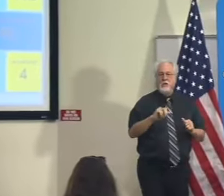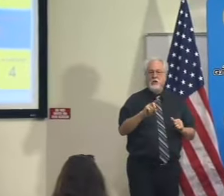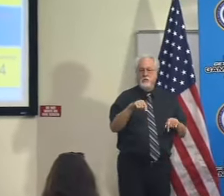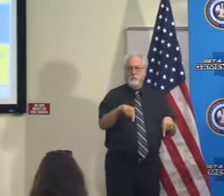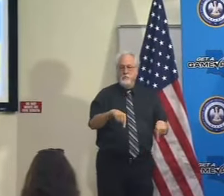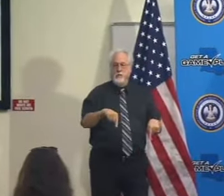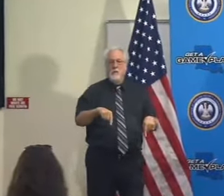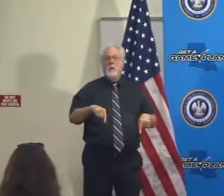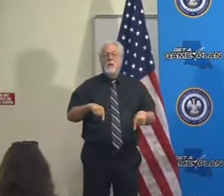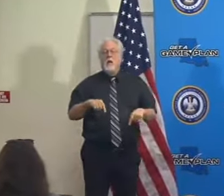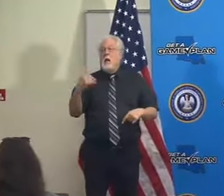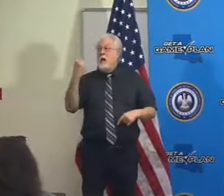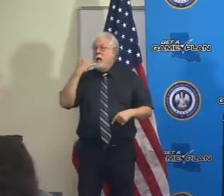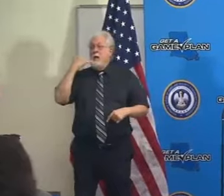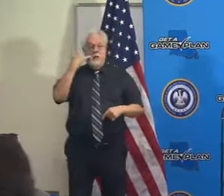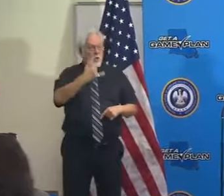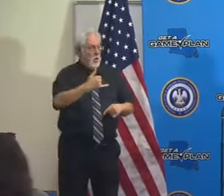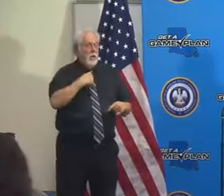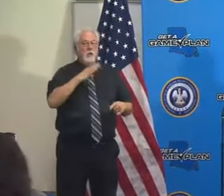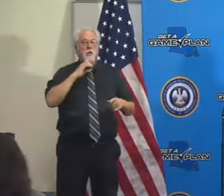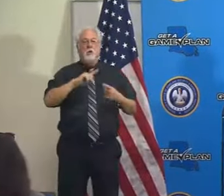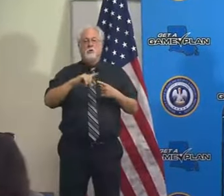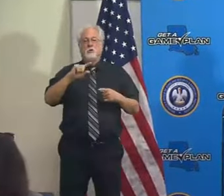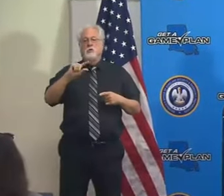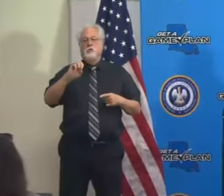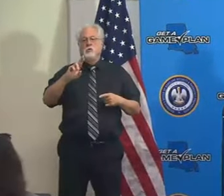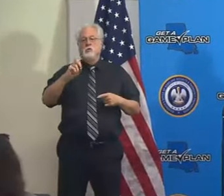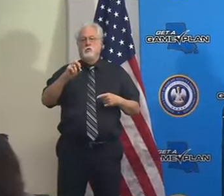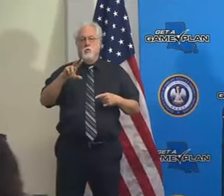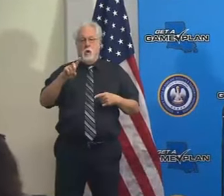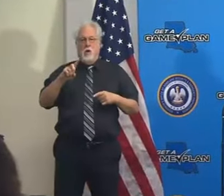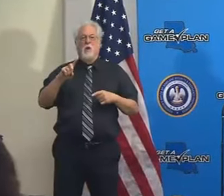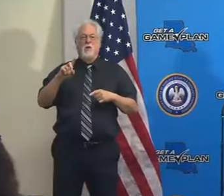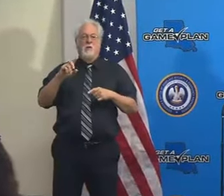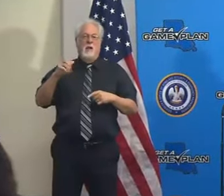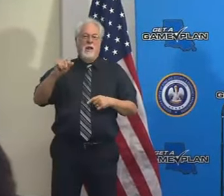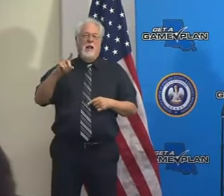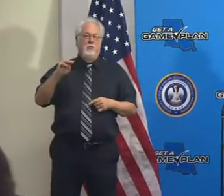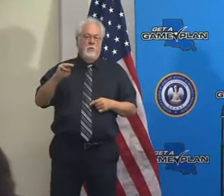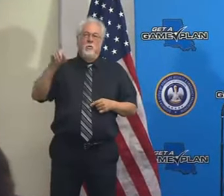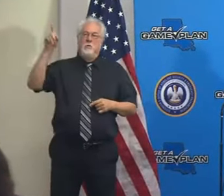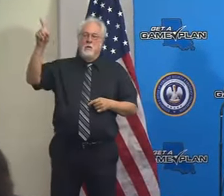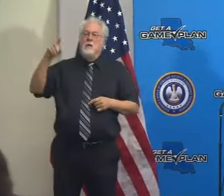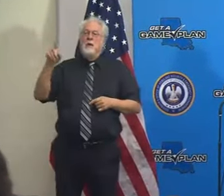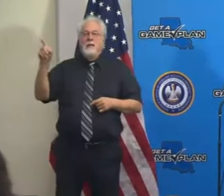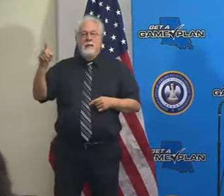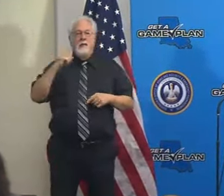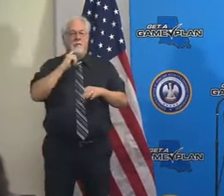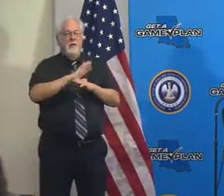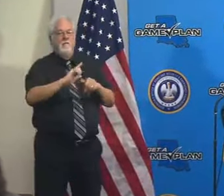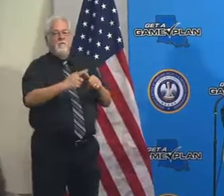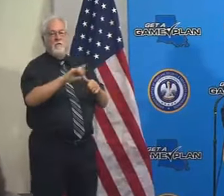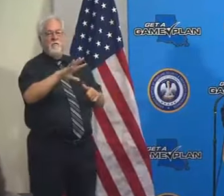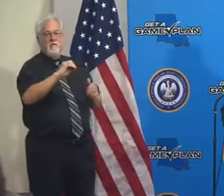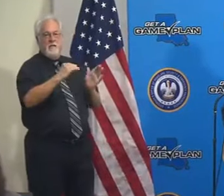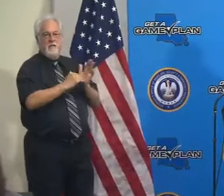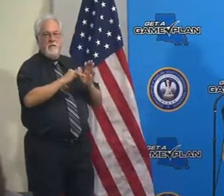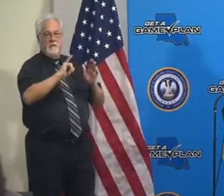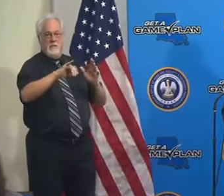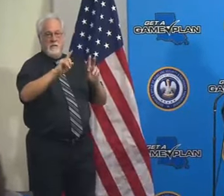Immediately after the call, I spoke with Admiral Giroir on the task force, and he committed the first 50,000 of